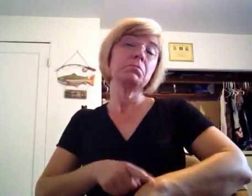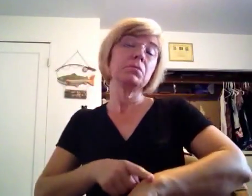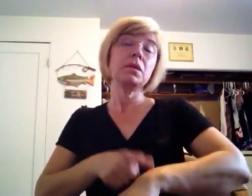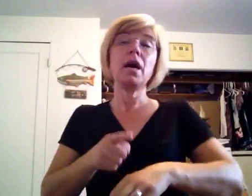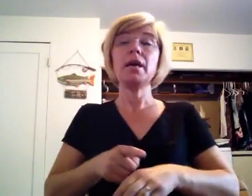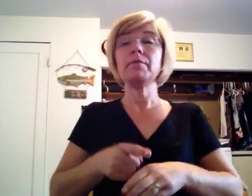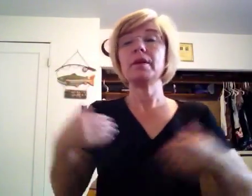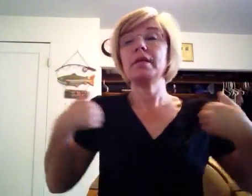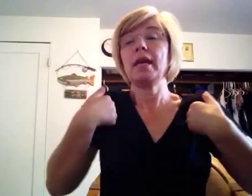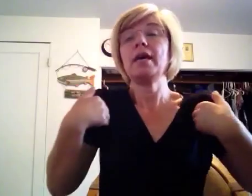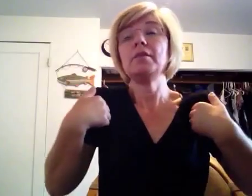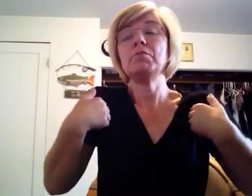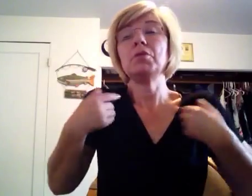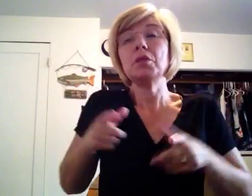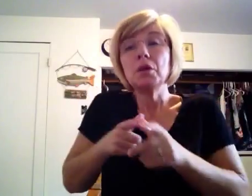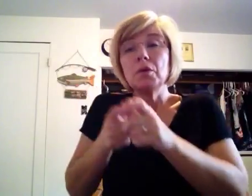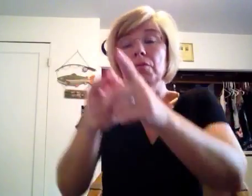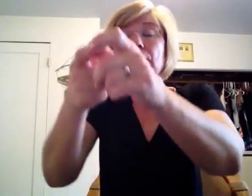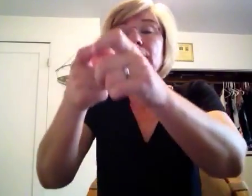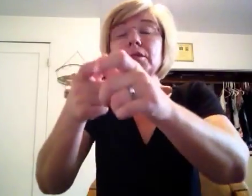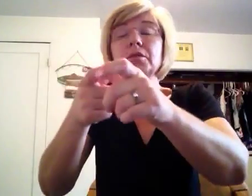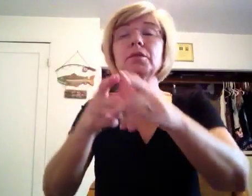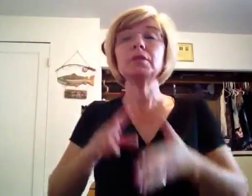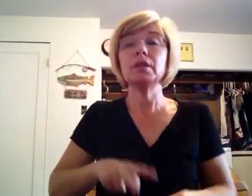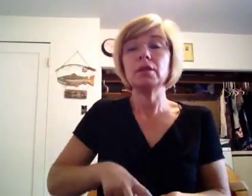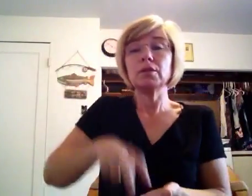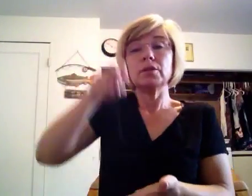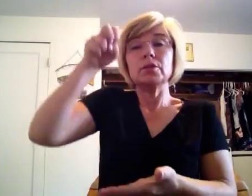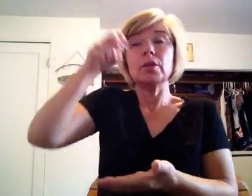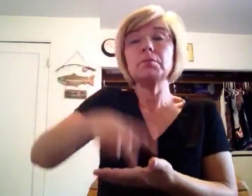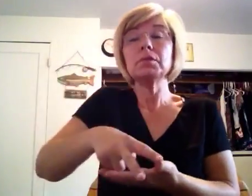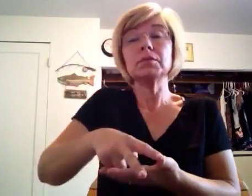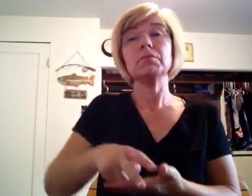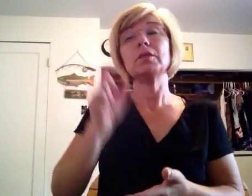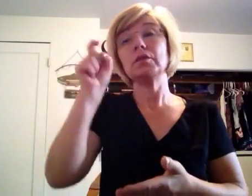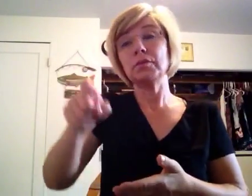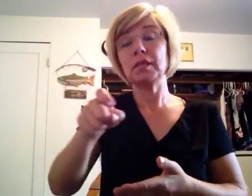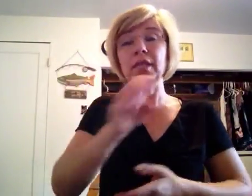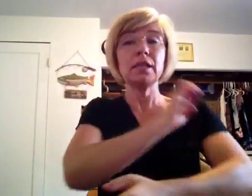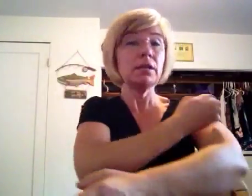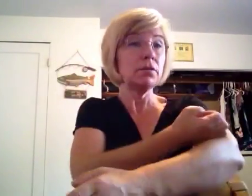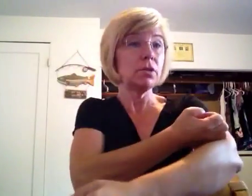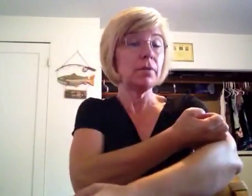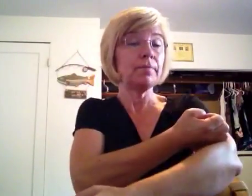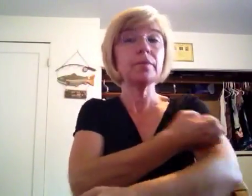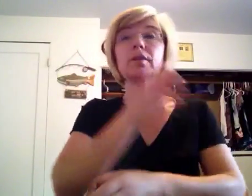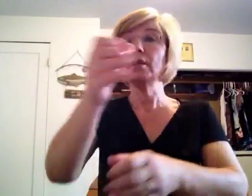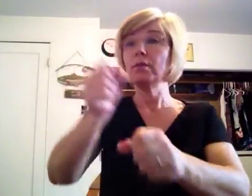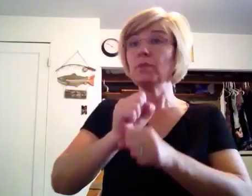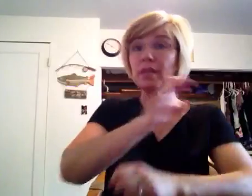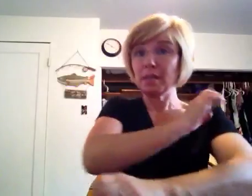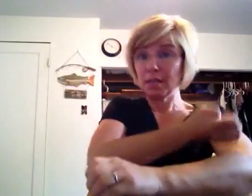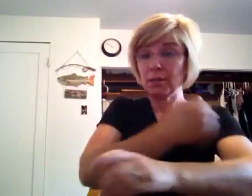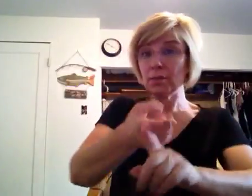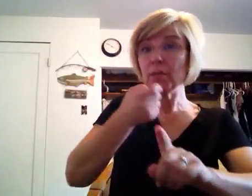do so. Animals get energy from the food we eat, and all living things get energy from